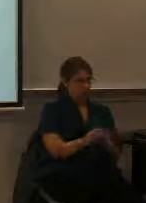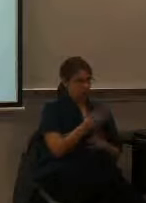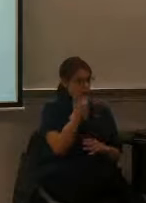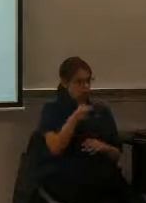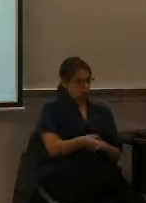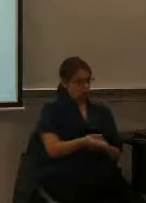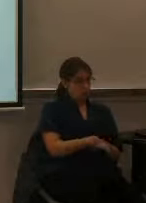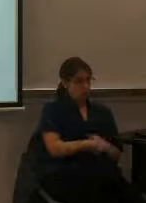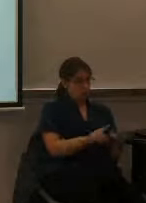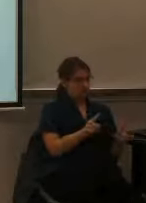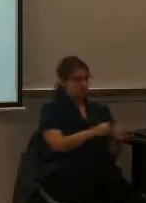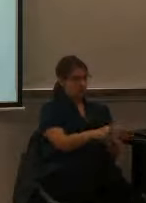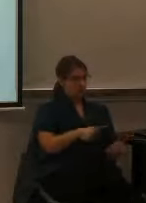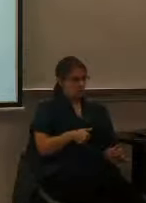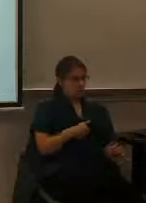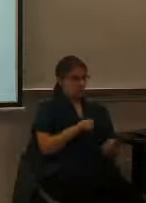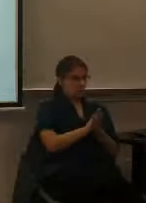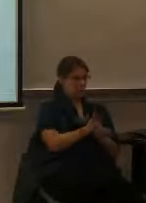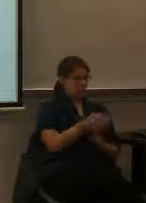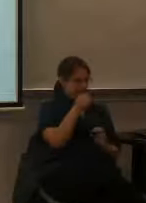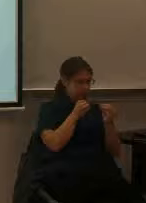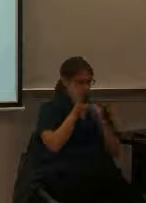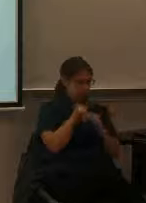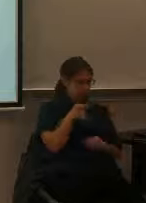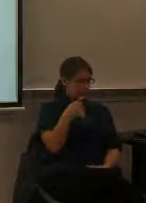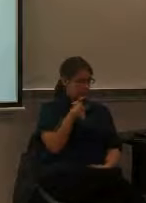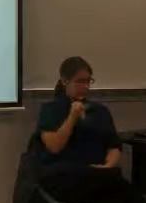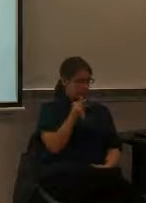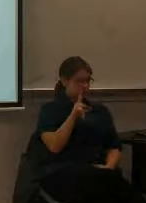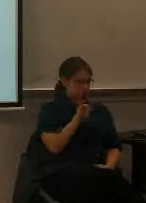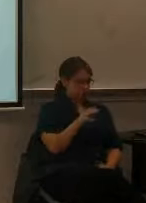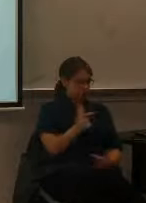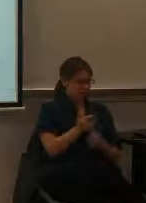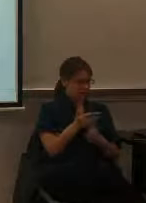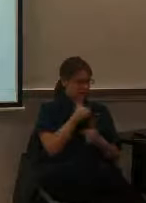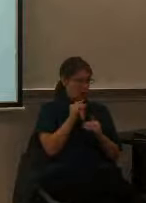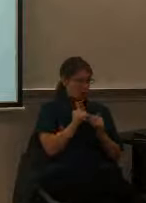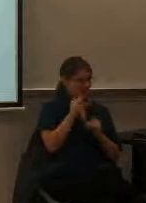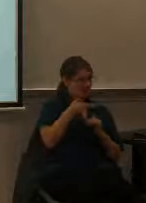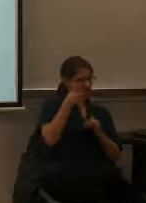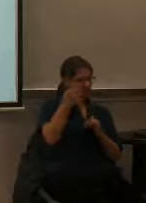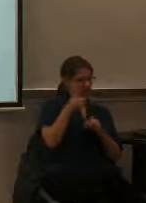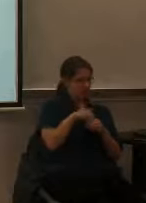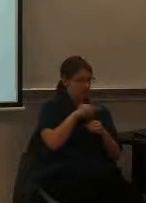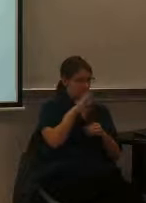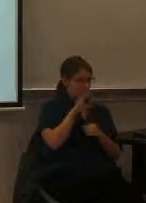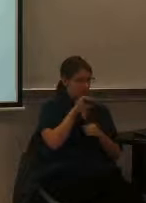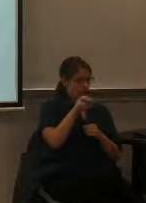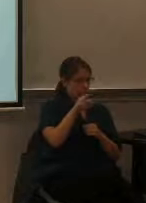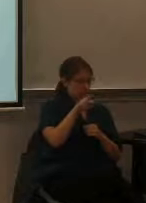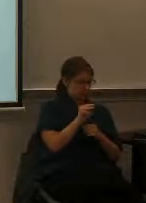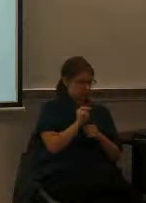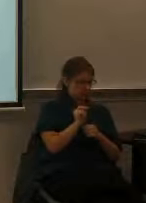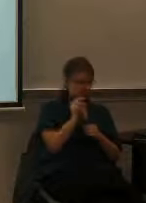but also they're avoiding being eaten by the planktonic organisms that are up in the higher in the water column.